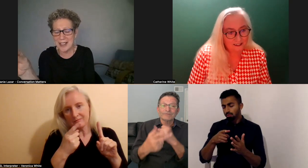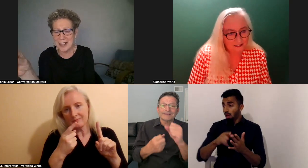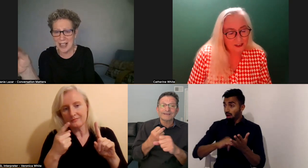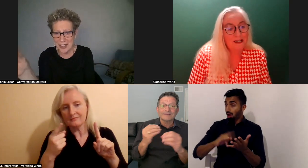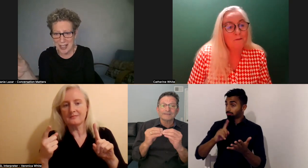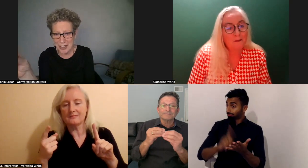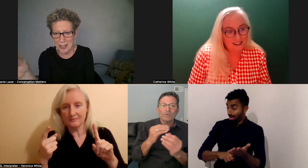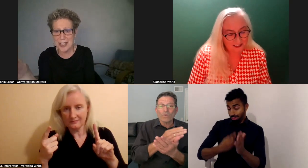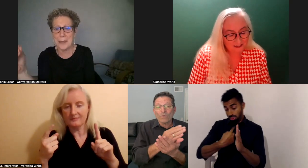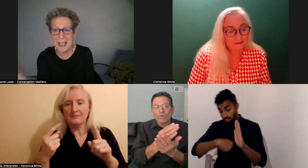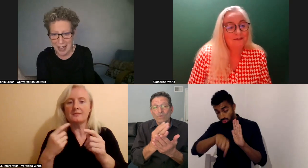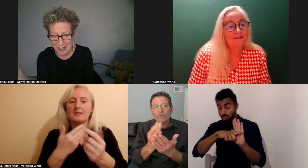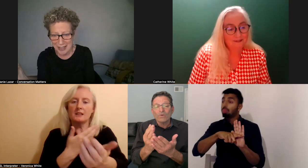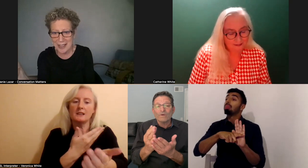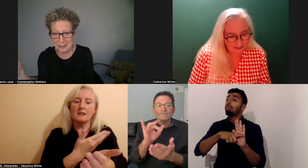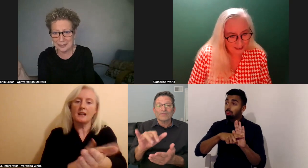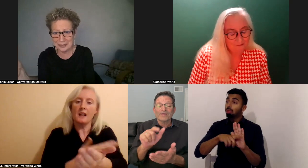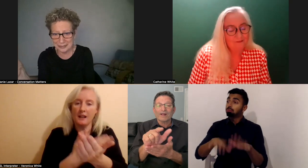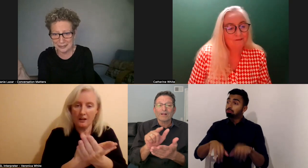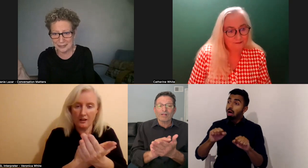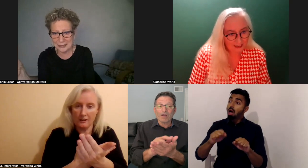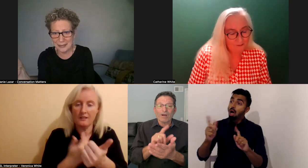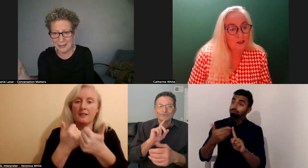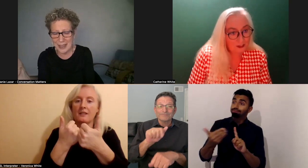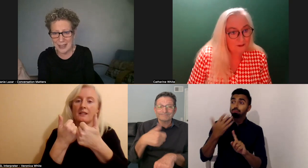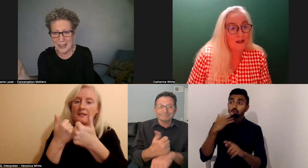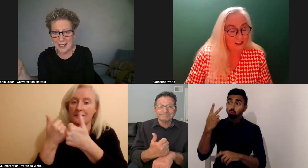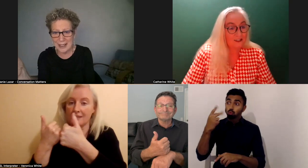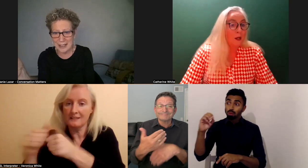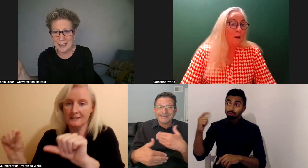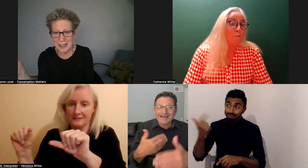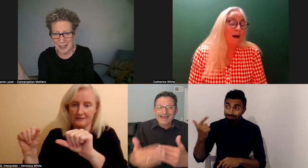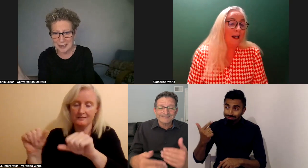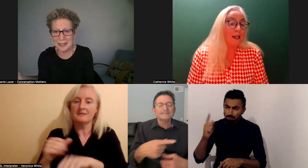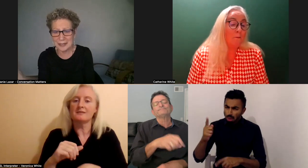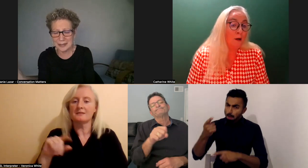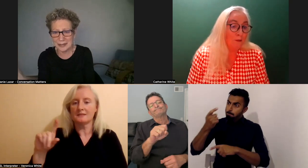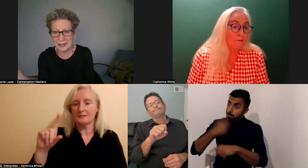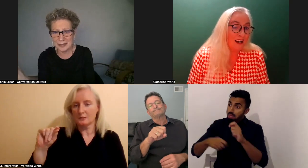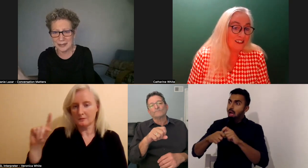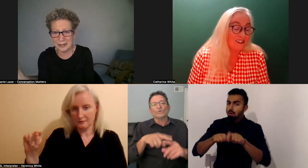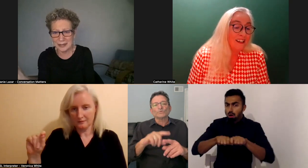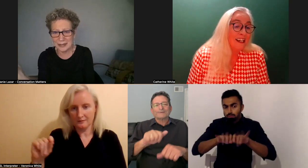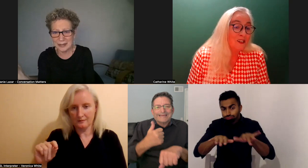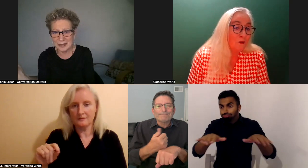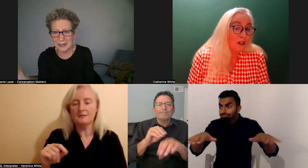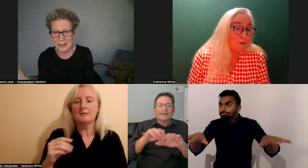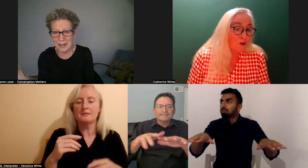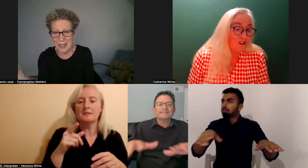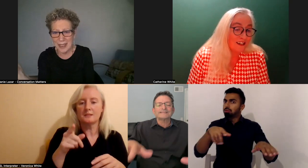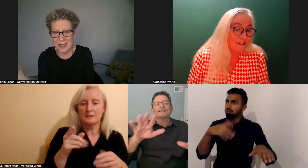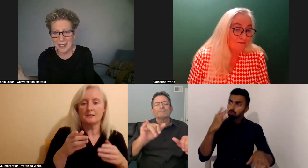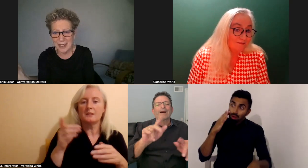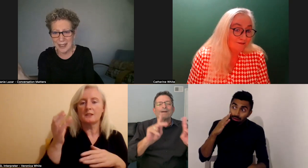that legislation to be enacted. Yeah, yeah, to be implemented by public bodies. It's a work